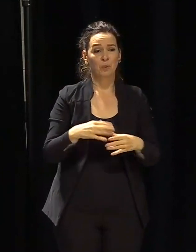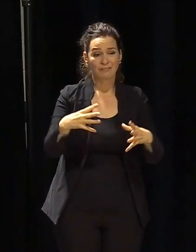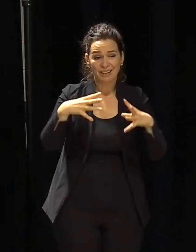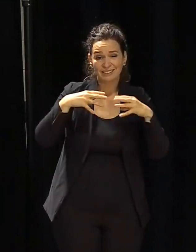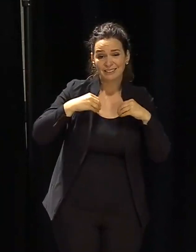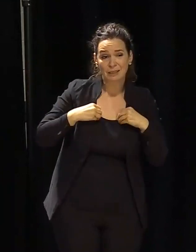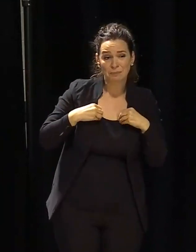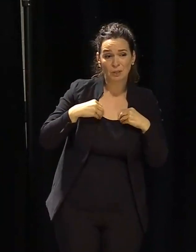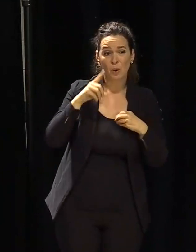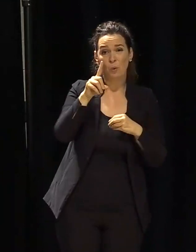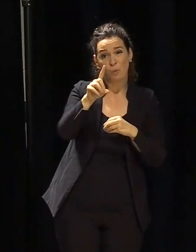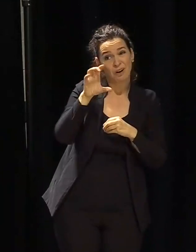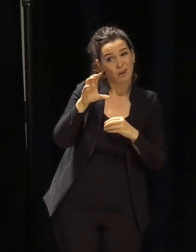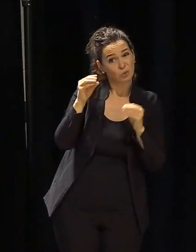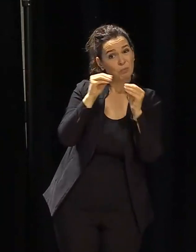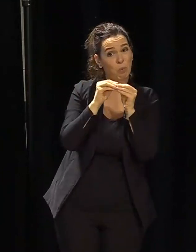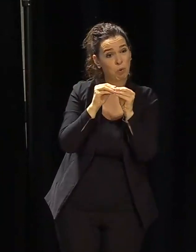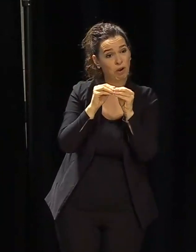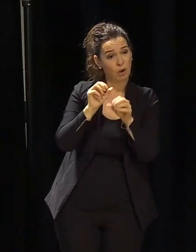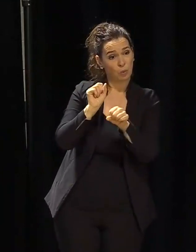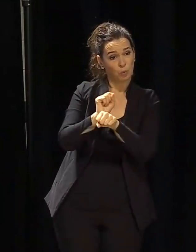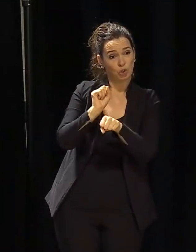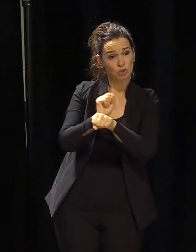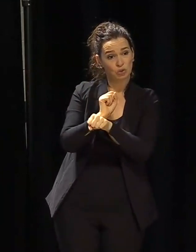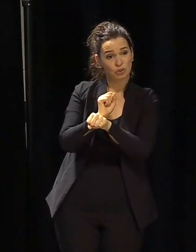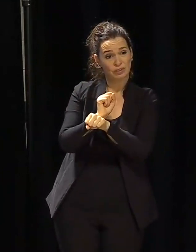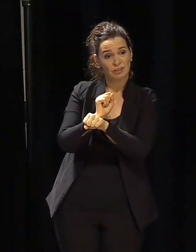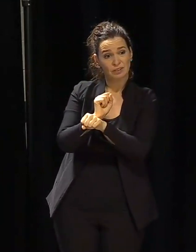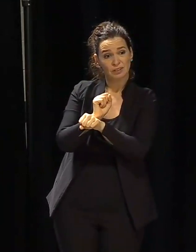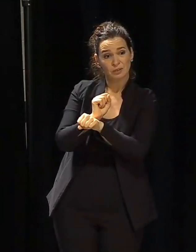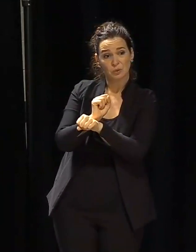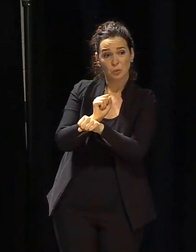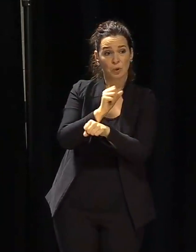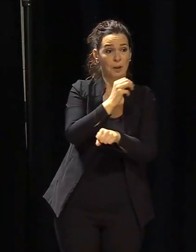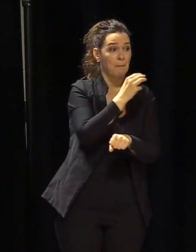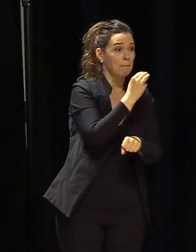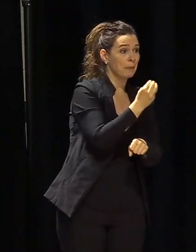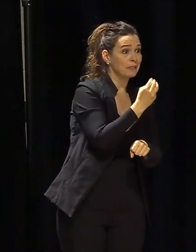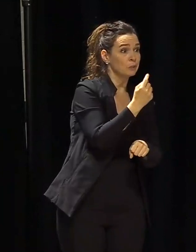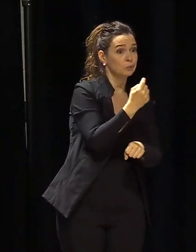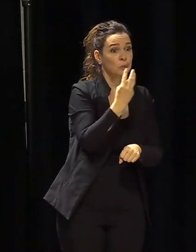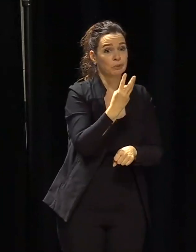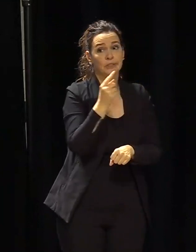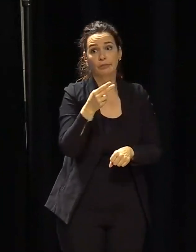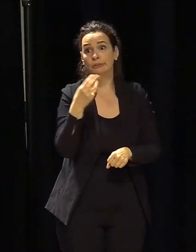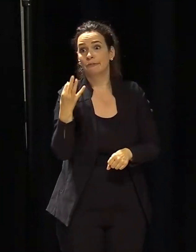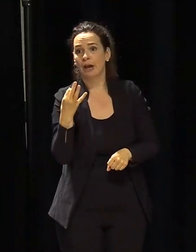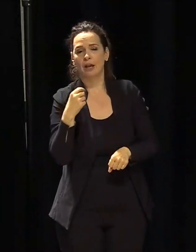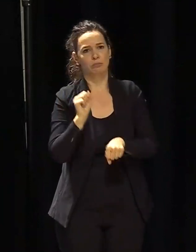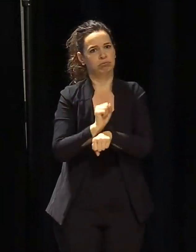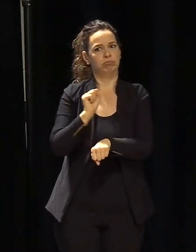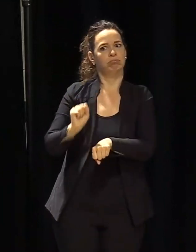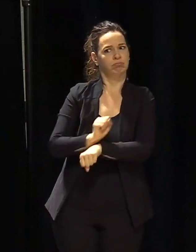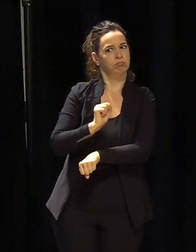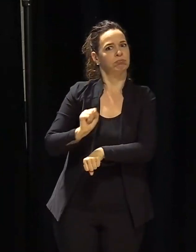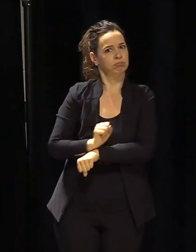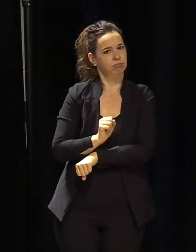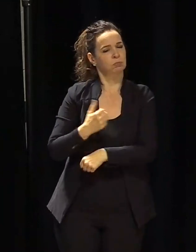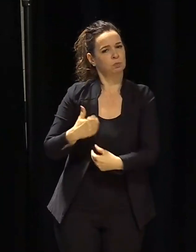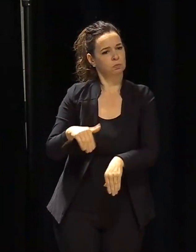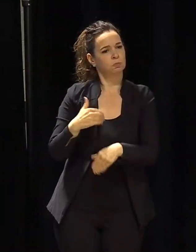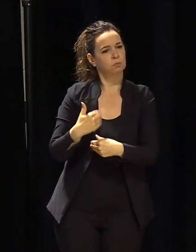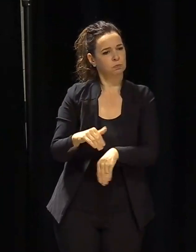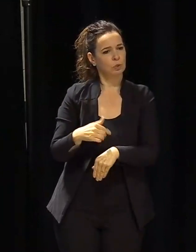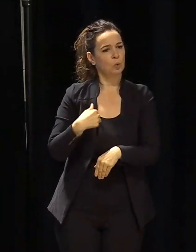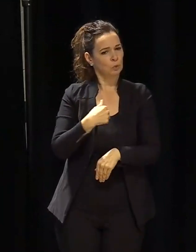them days this week to the health department so that we can get, as we're identifying these cases, we can get on